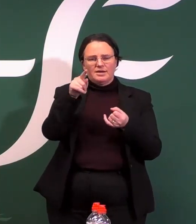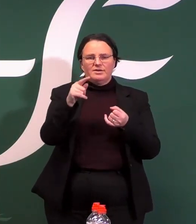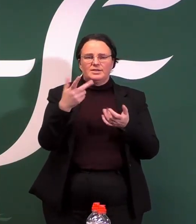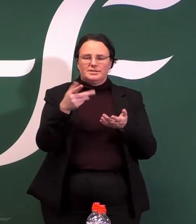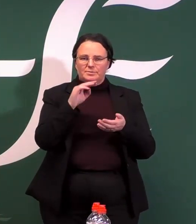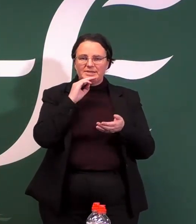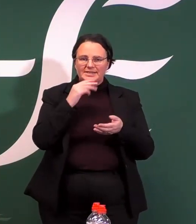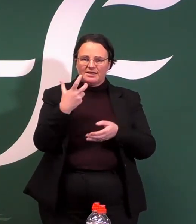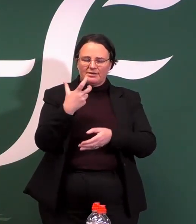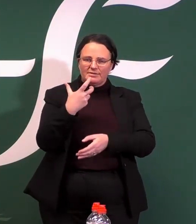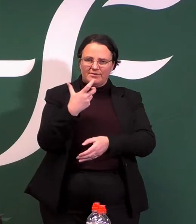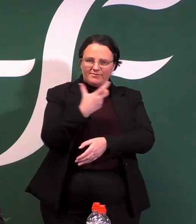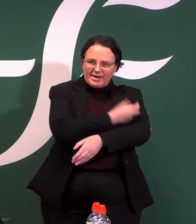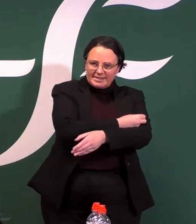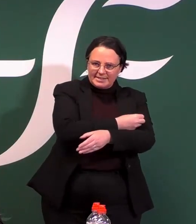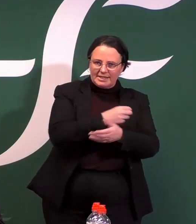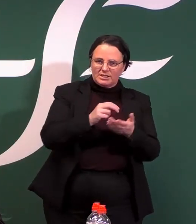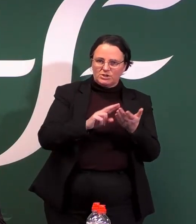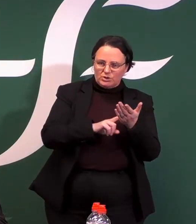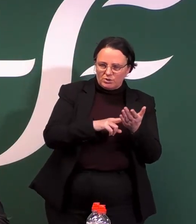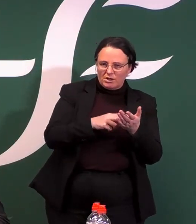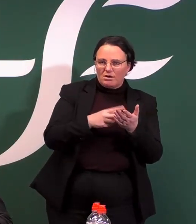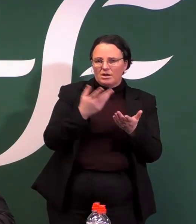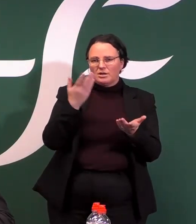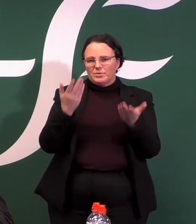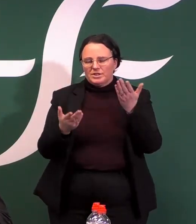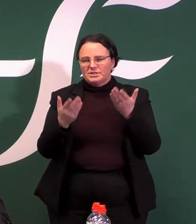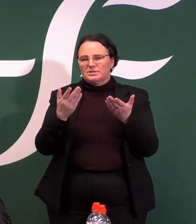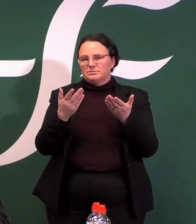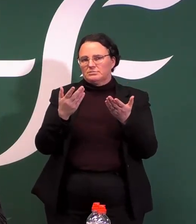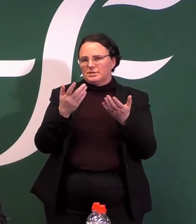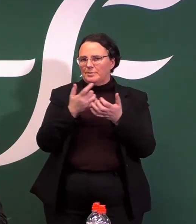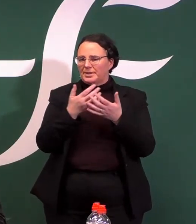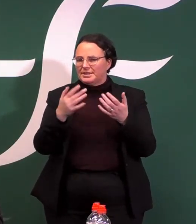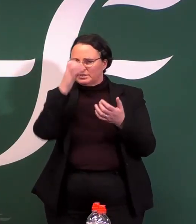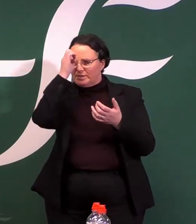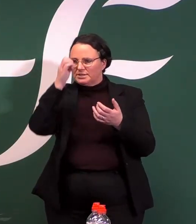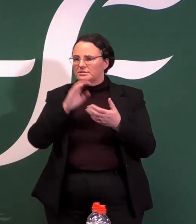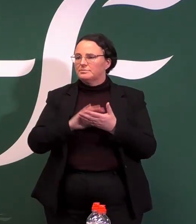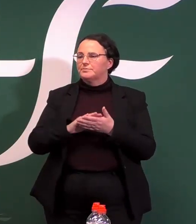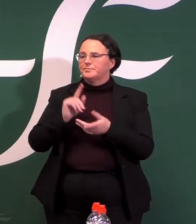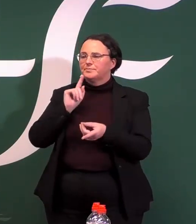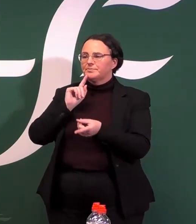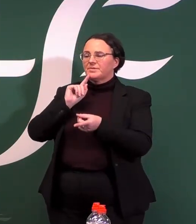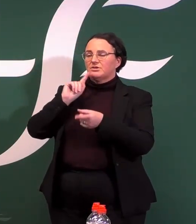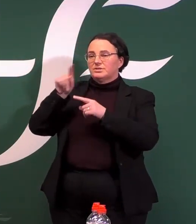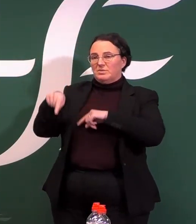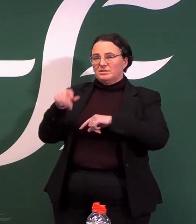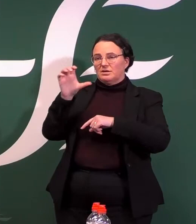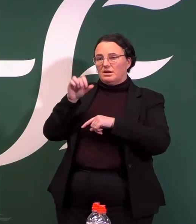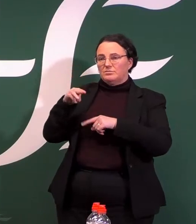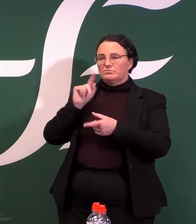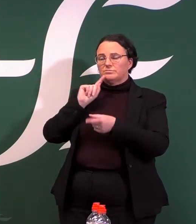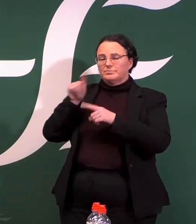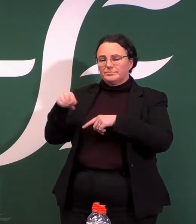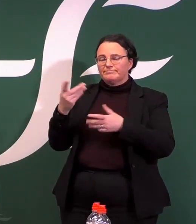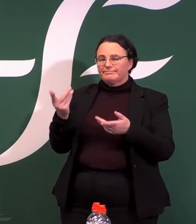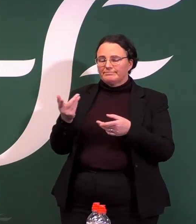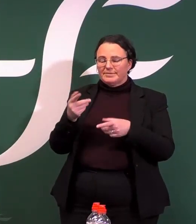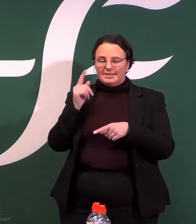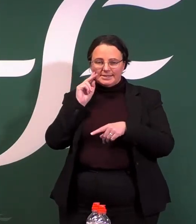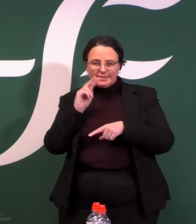expected cases, or like how exactly does that work? Like, well, how is it calculated? the methodology is looking at the